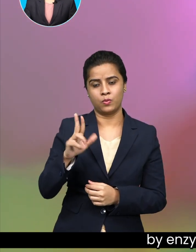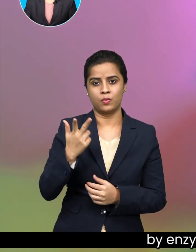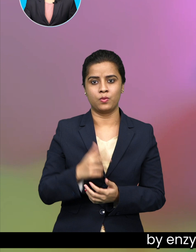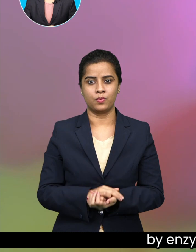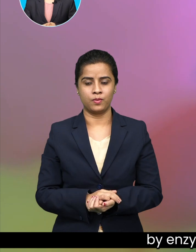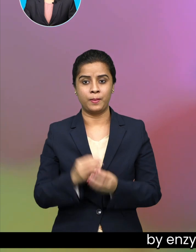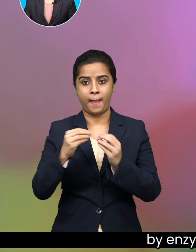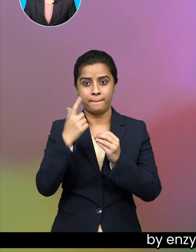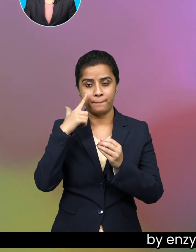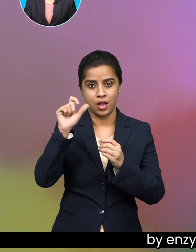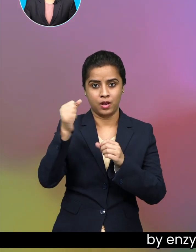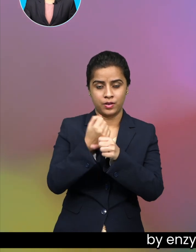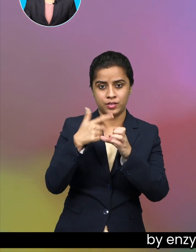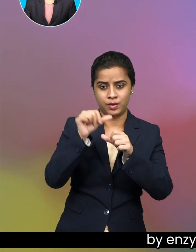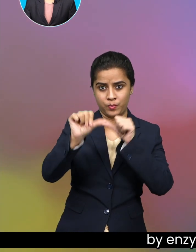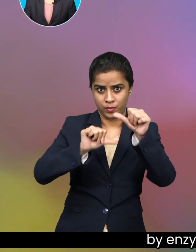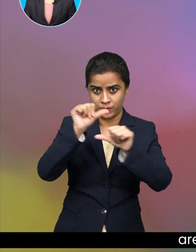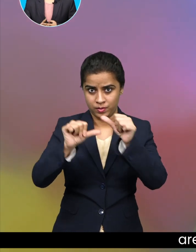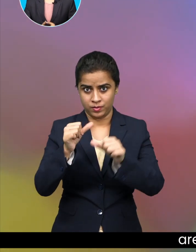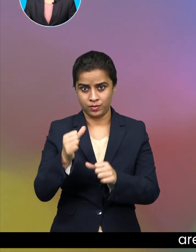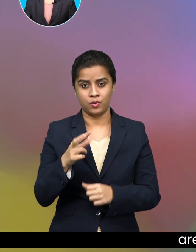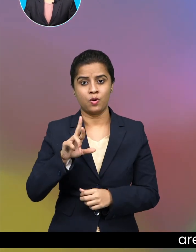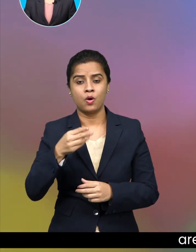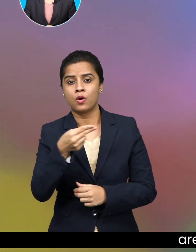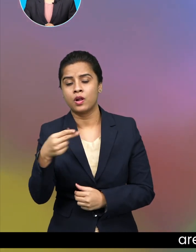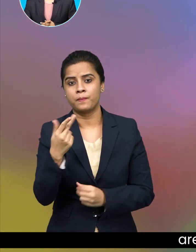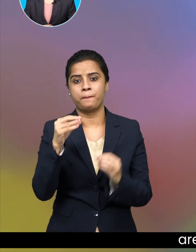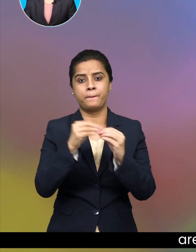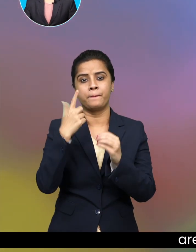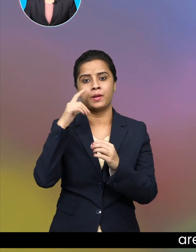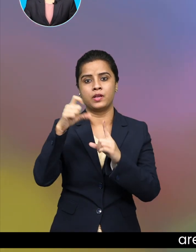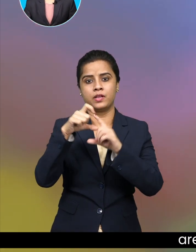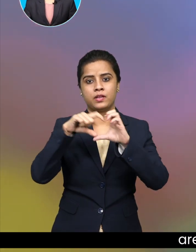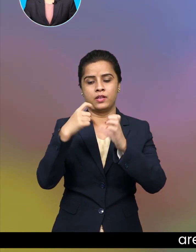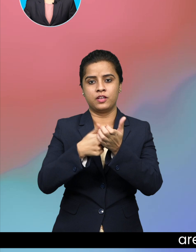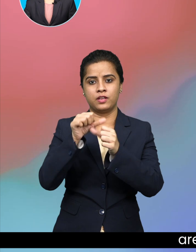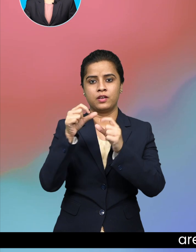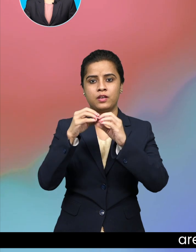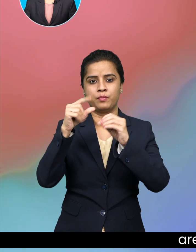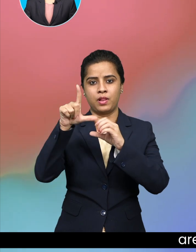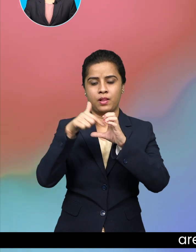or biological processes are called biodegradable.